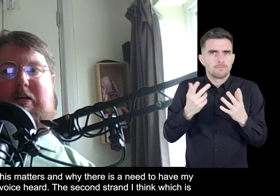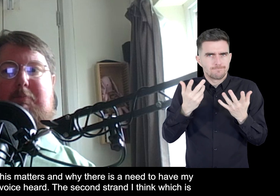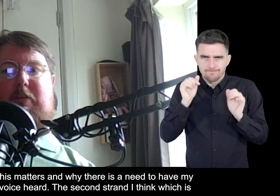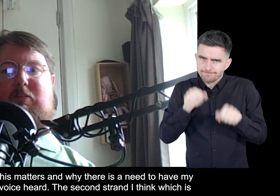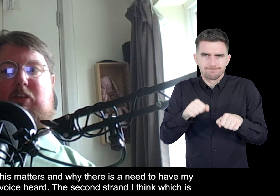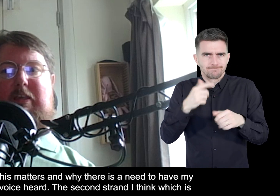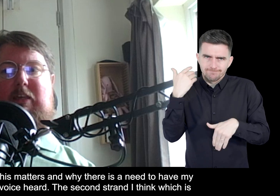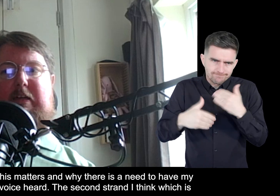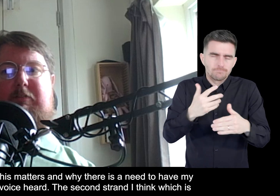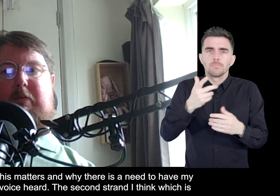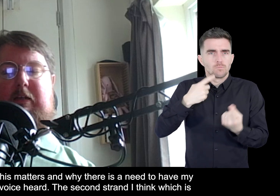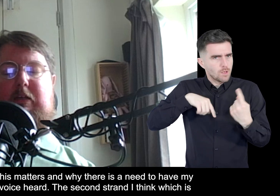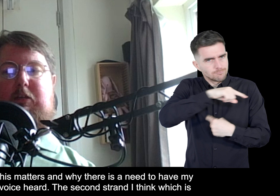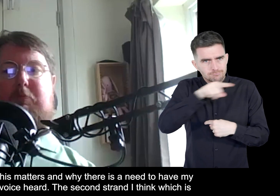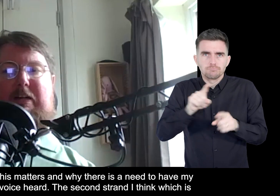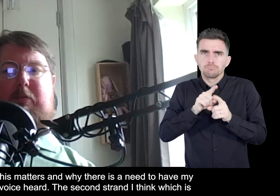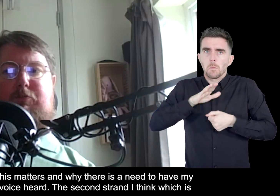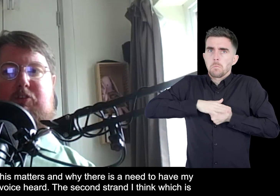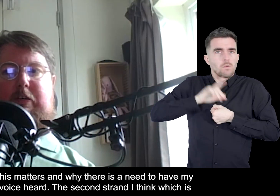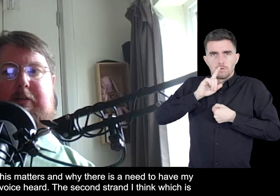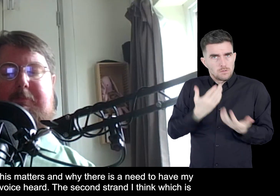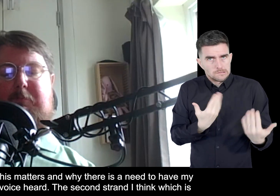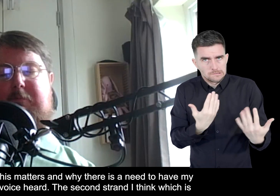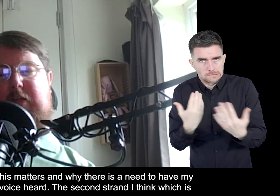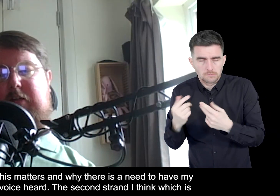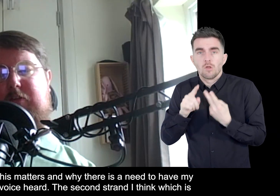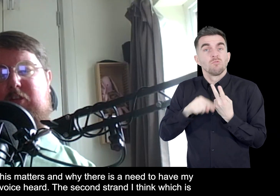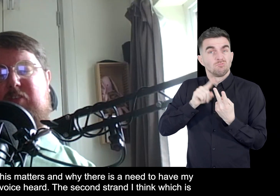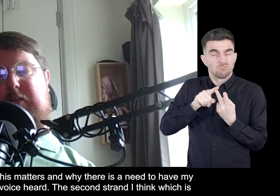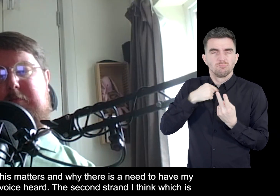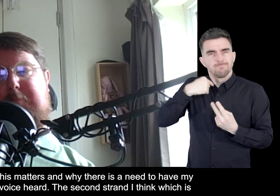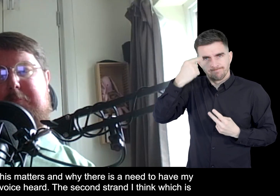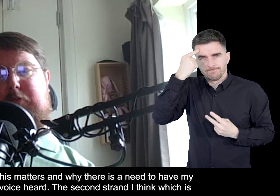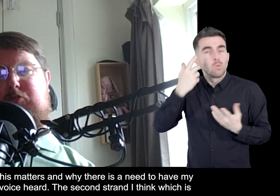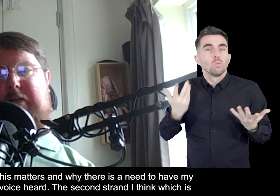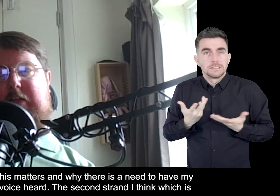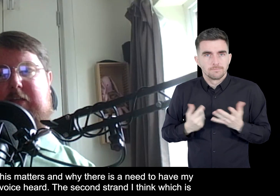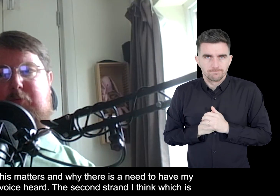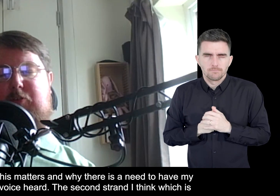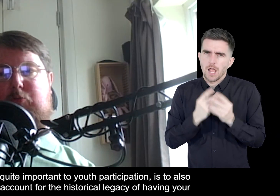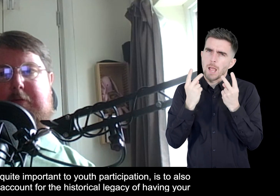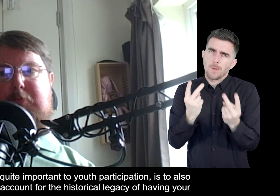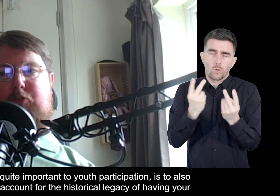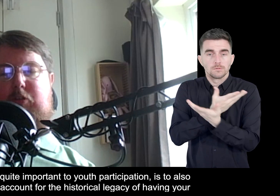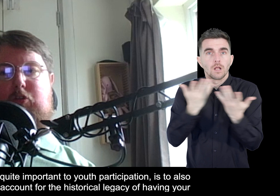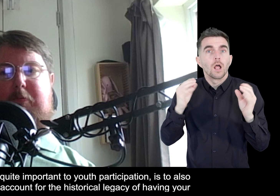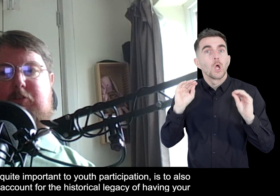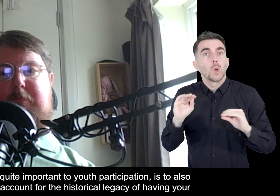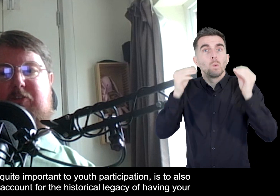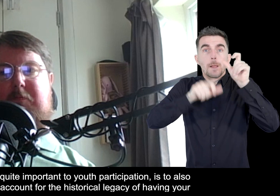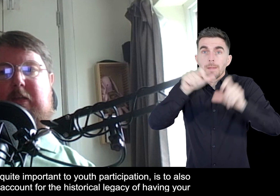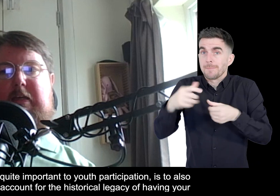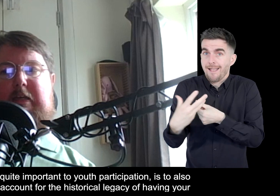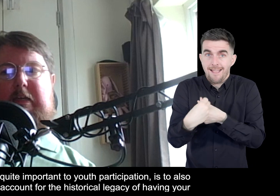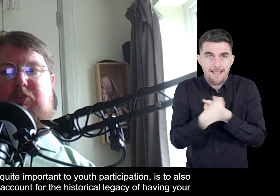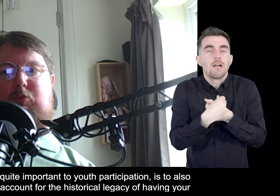and why there is a need to have my voice heard. The second strand, I think, which is quite important to youth